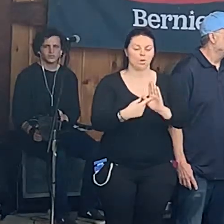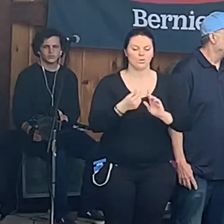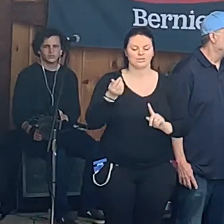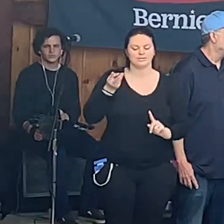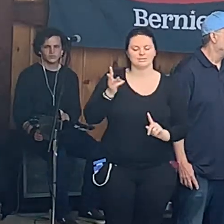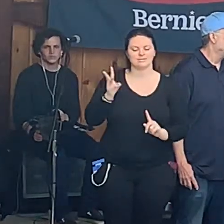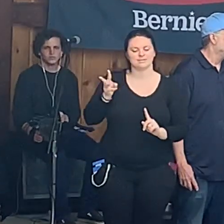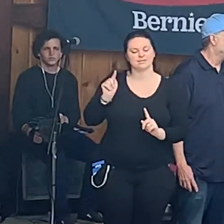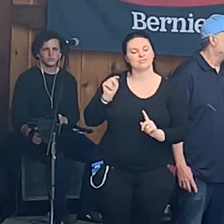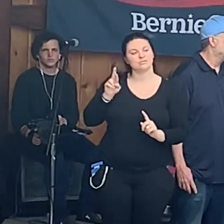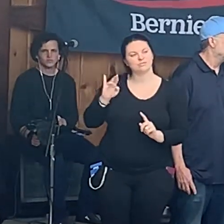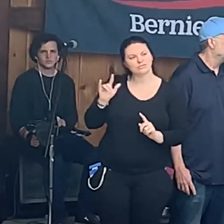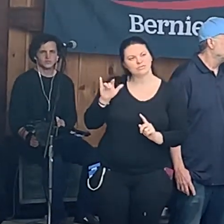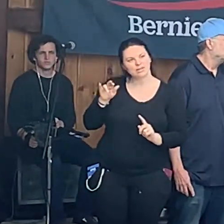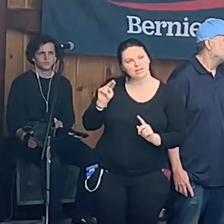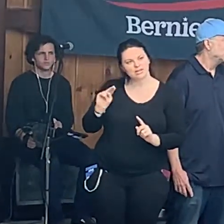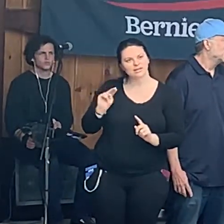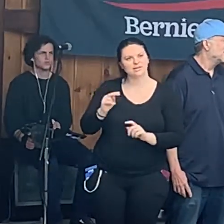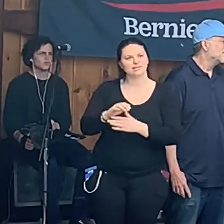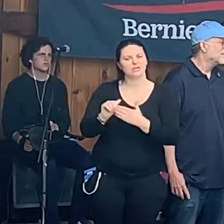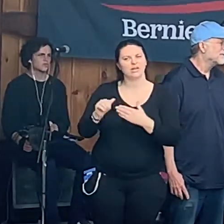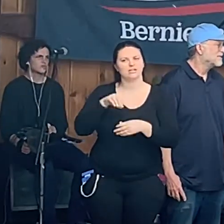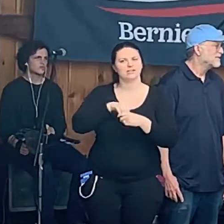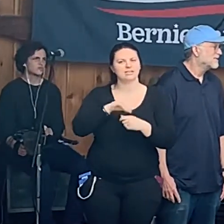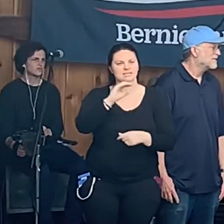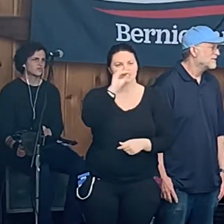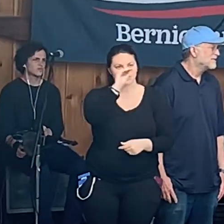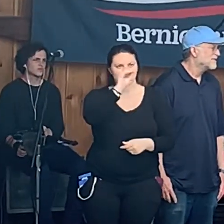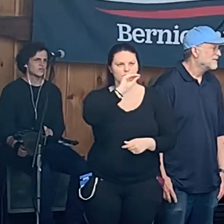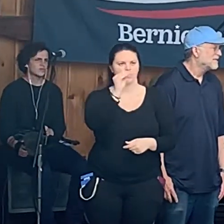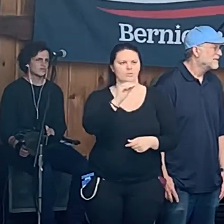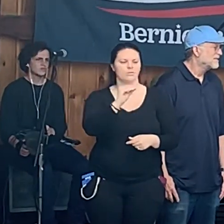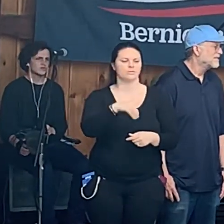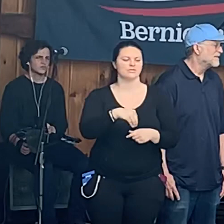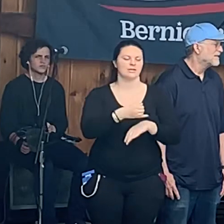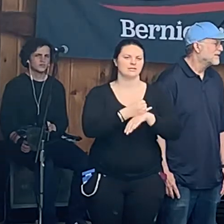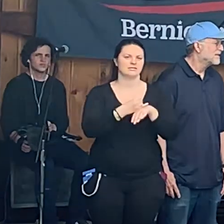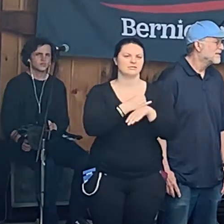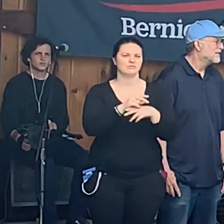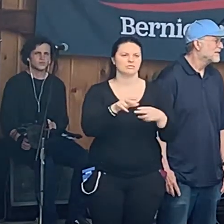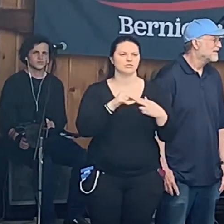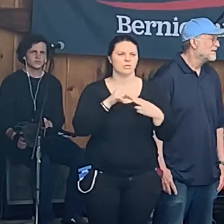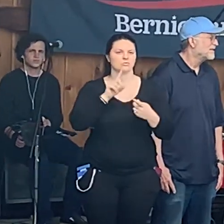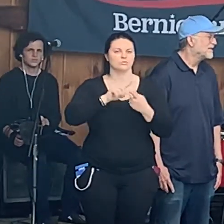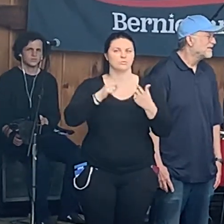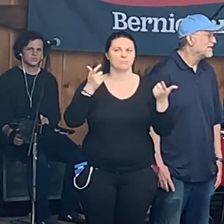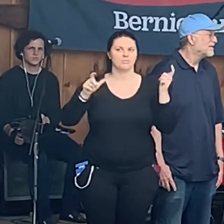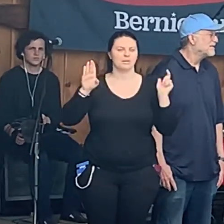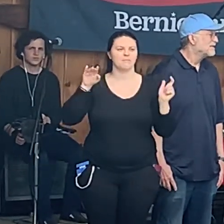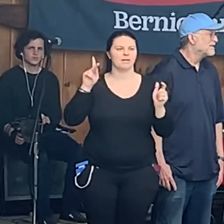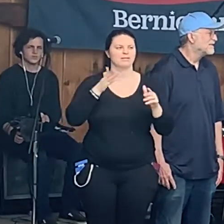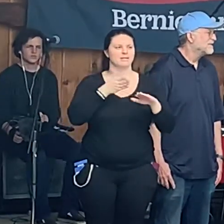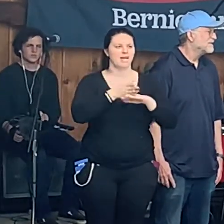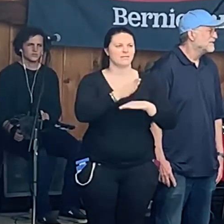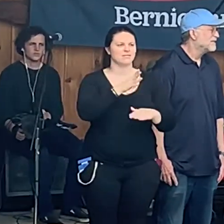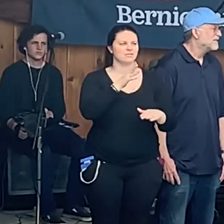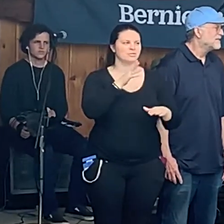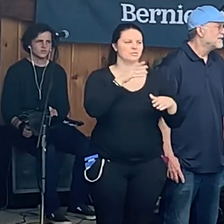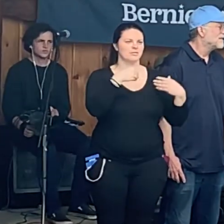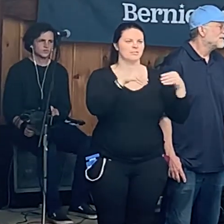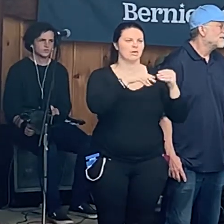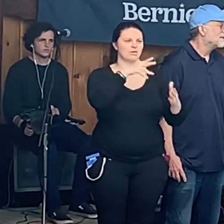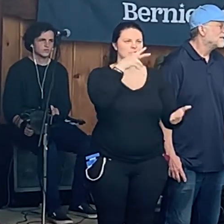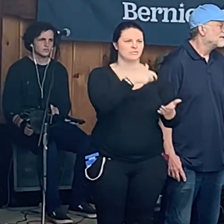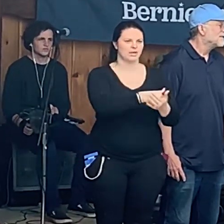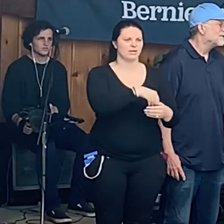$16 trillion in near zero interest loans to big banks after the 2008 recession. Then